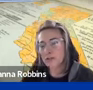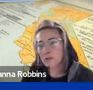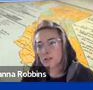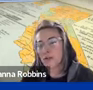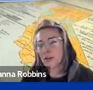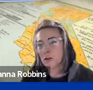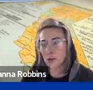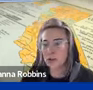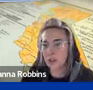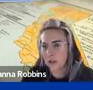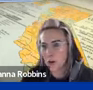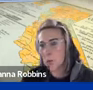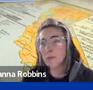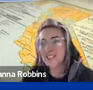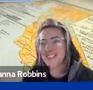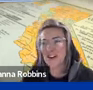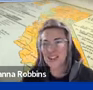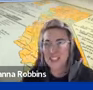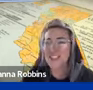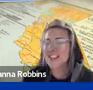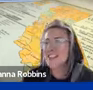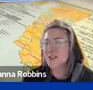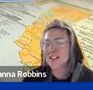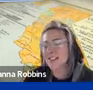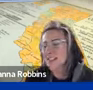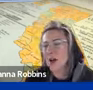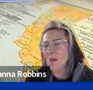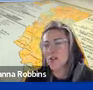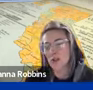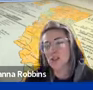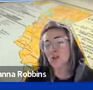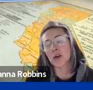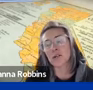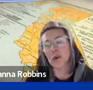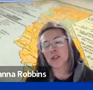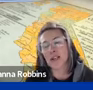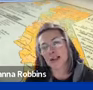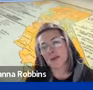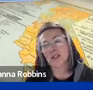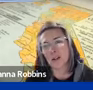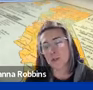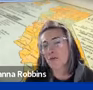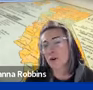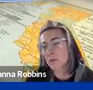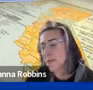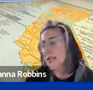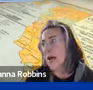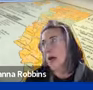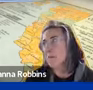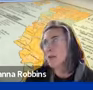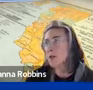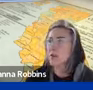They don't have to be available during normal business hours to access all sorts of workforce and upskilling